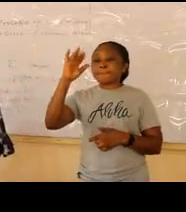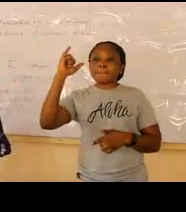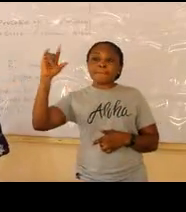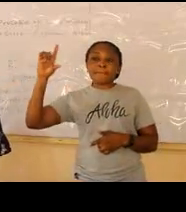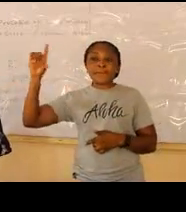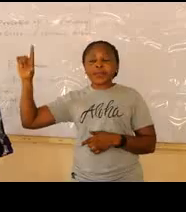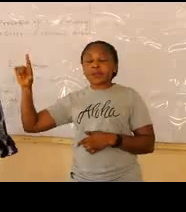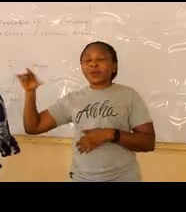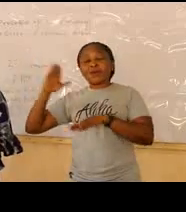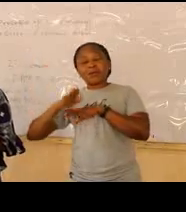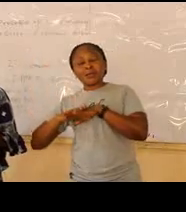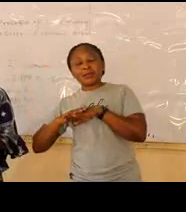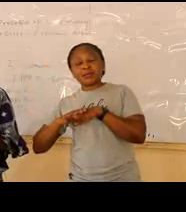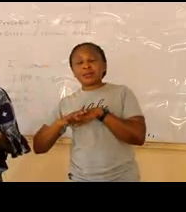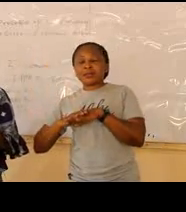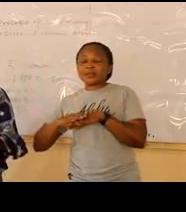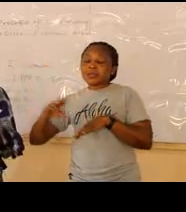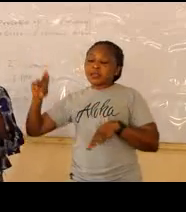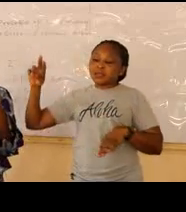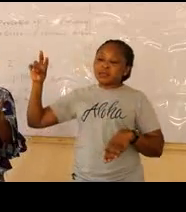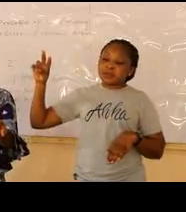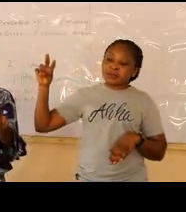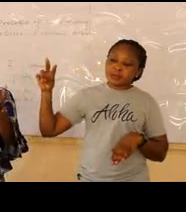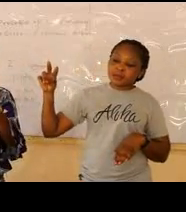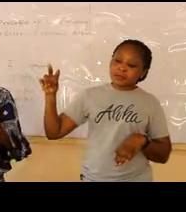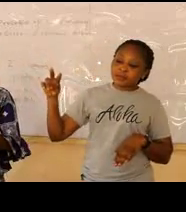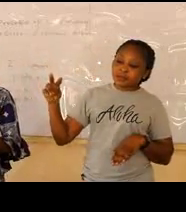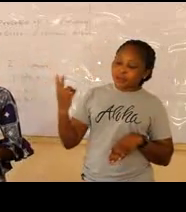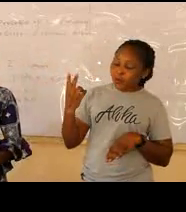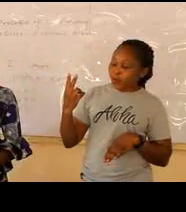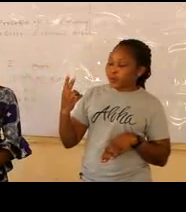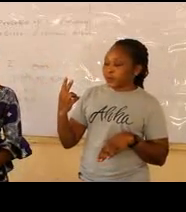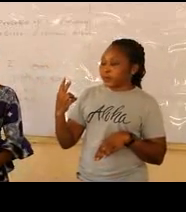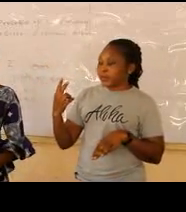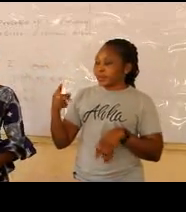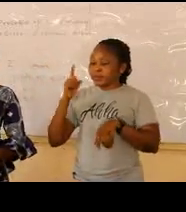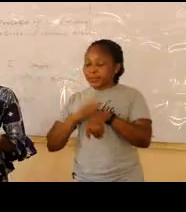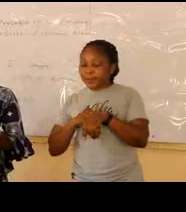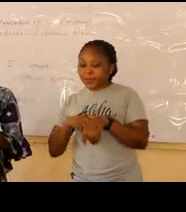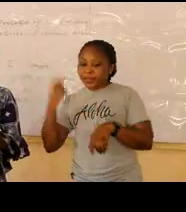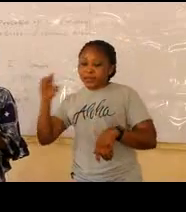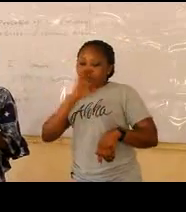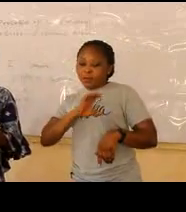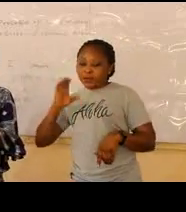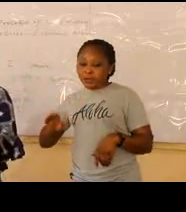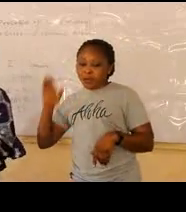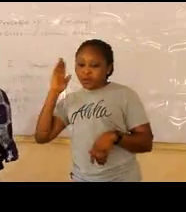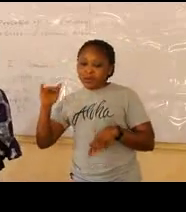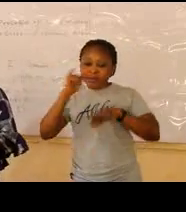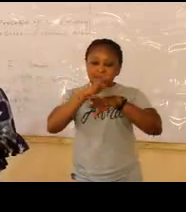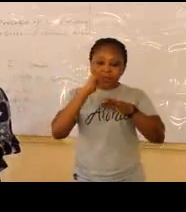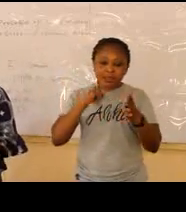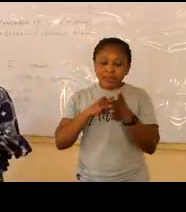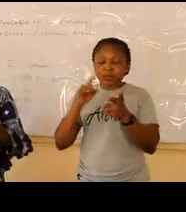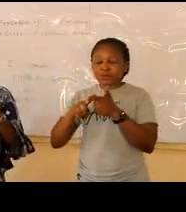to the committee stage, it has already been approved in the second stage. The committee will now do what? Send it